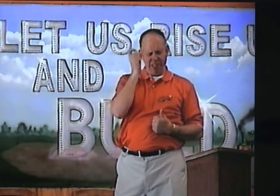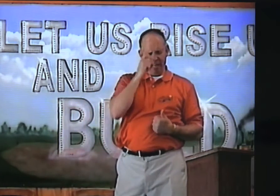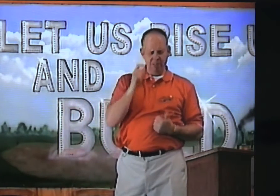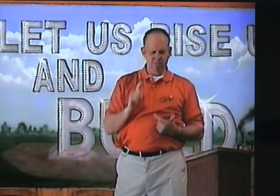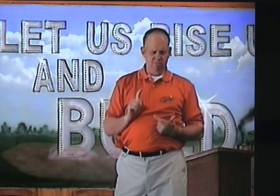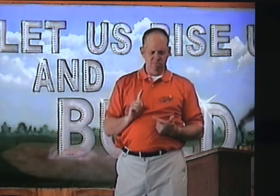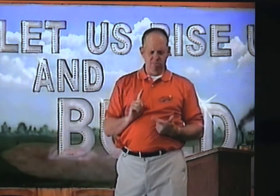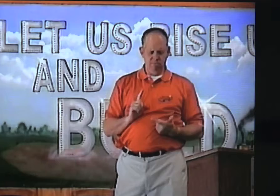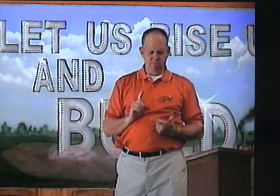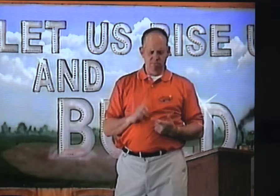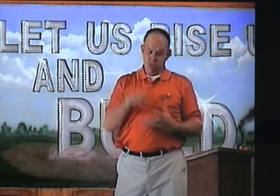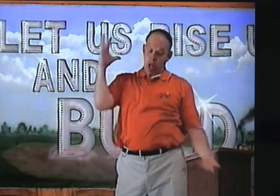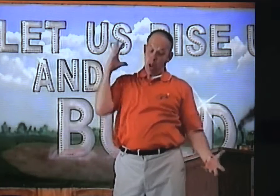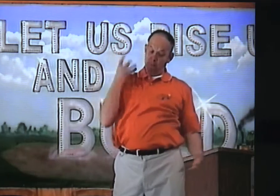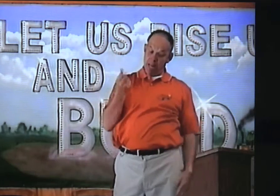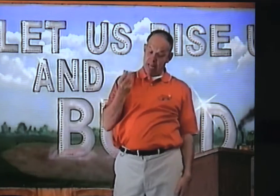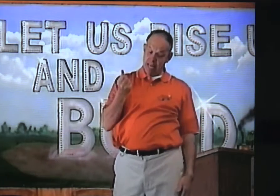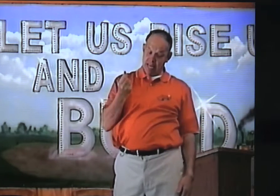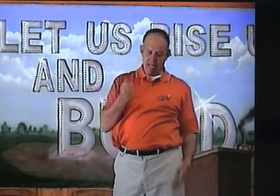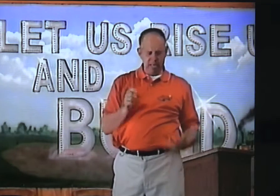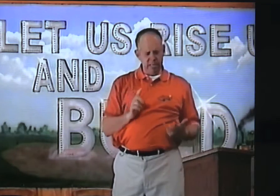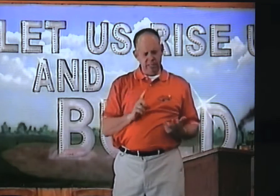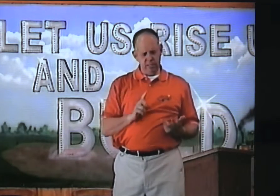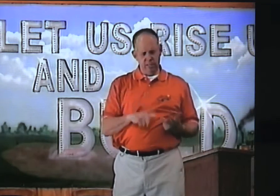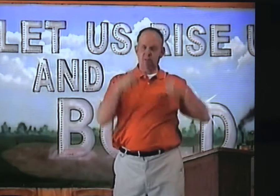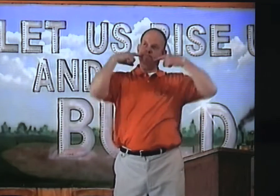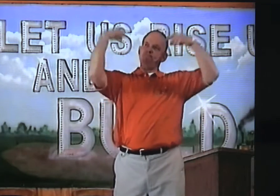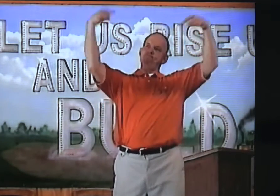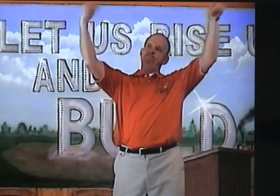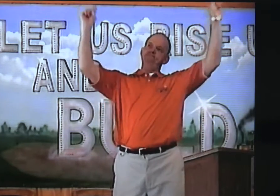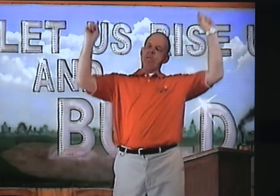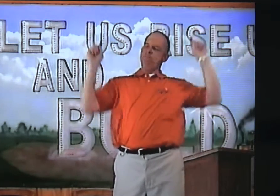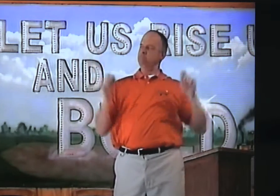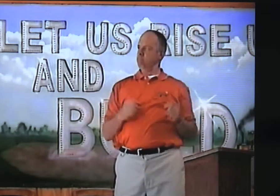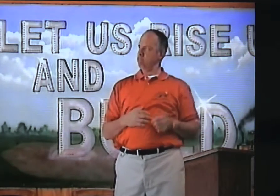well, wisdom, a lot of money, fame.